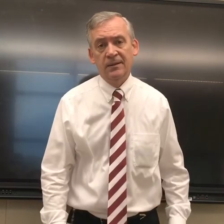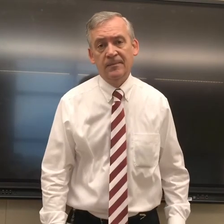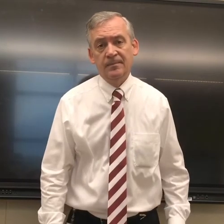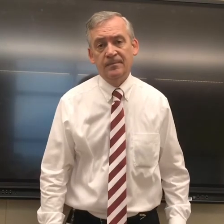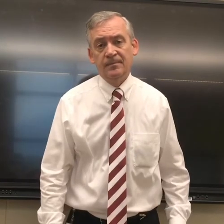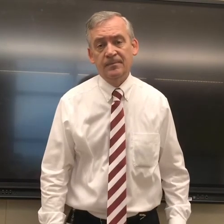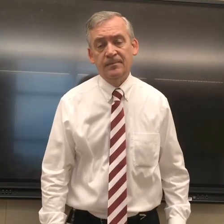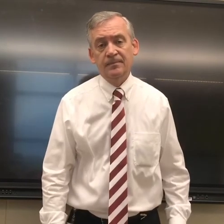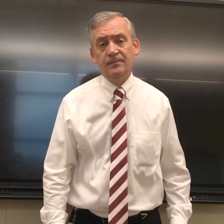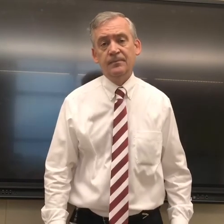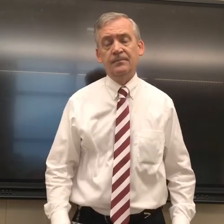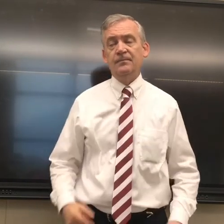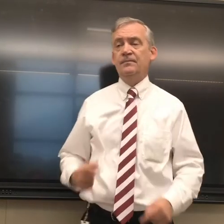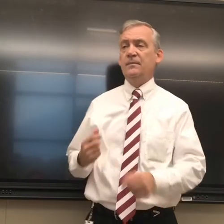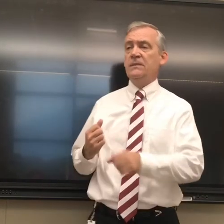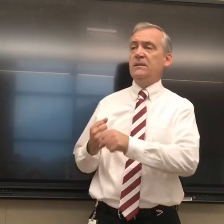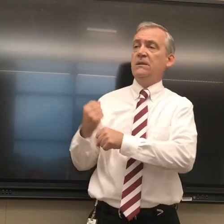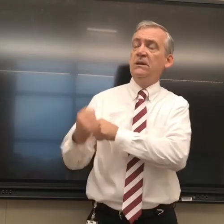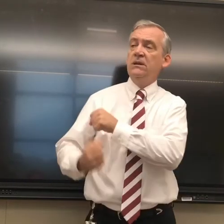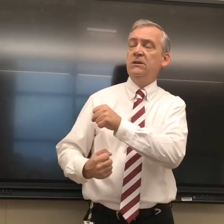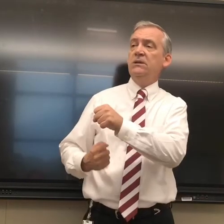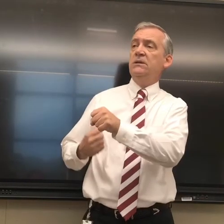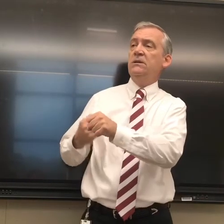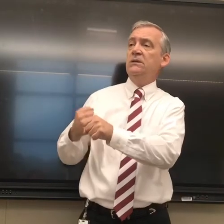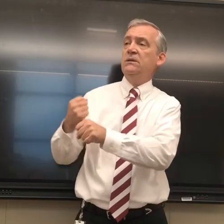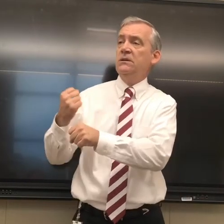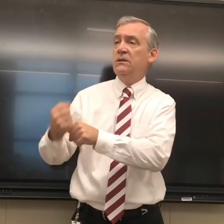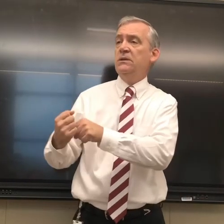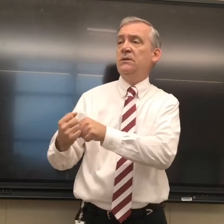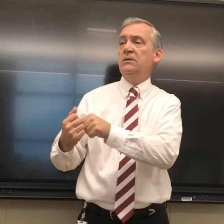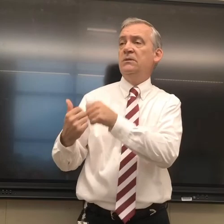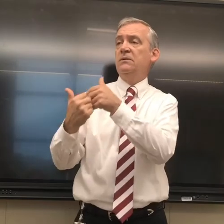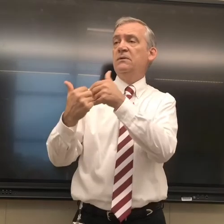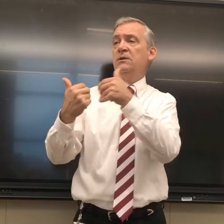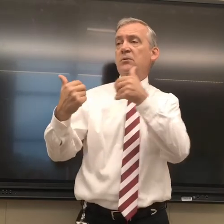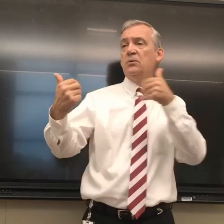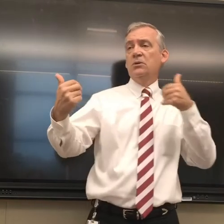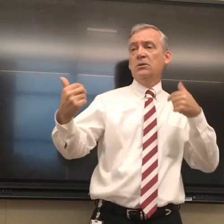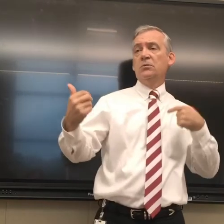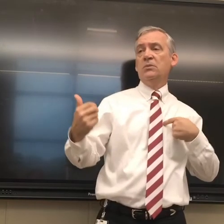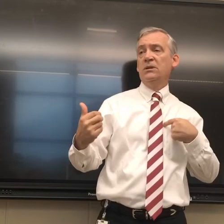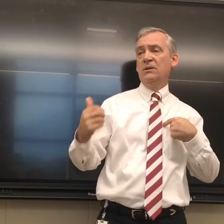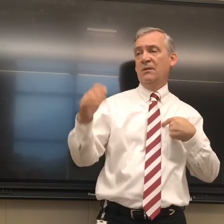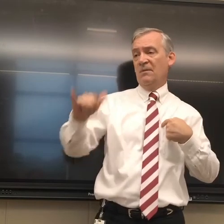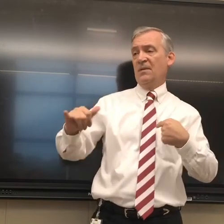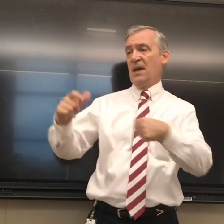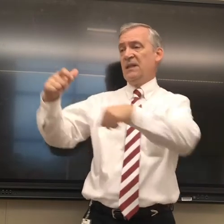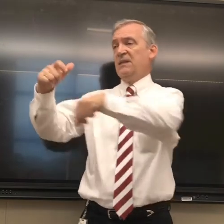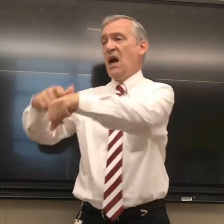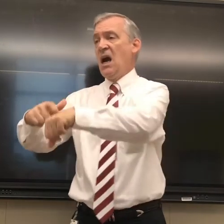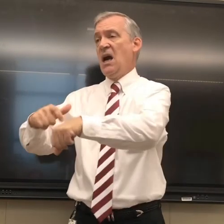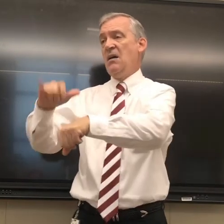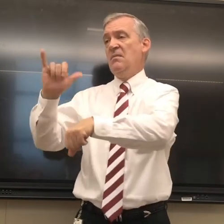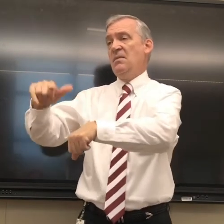The years have taken me worlds away from that time and place, from the dust and squalor of